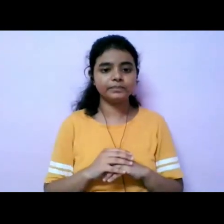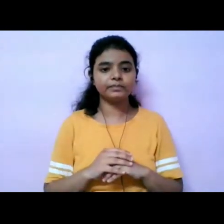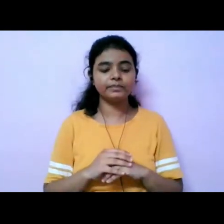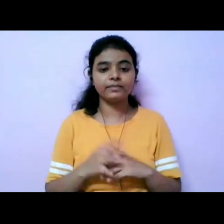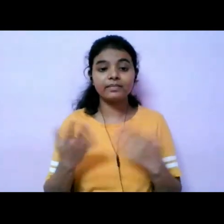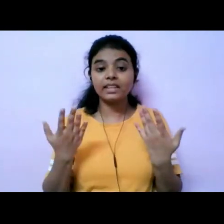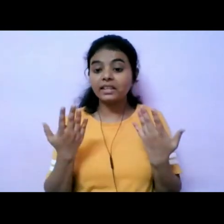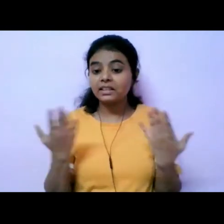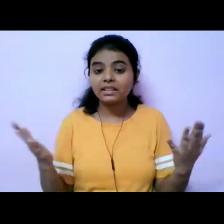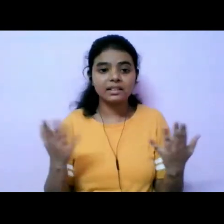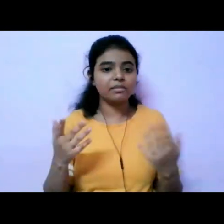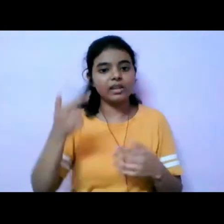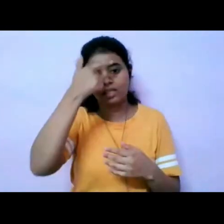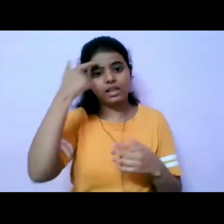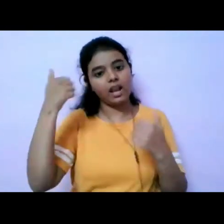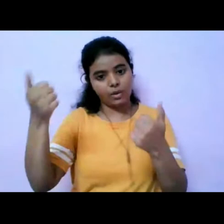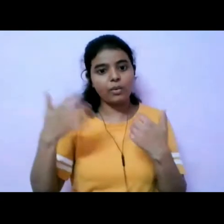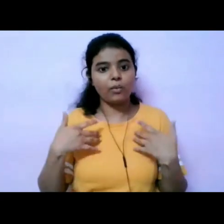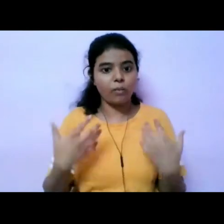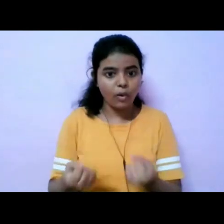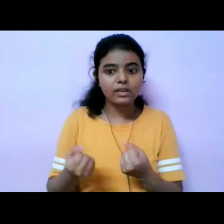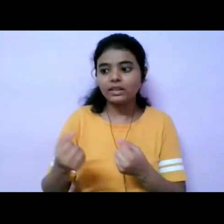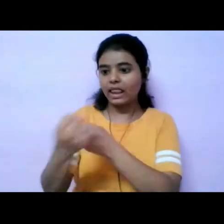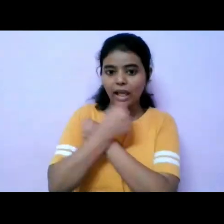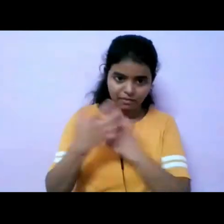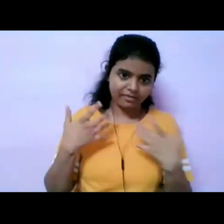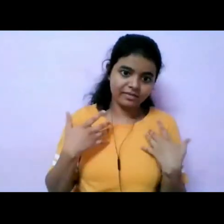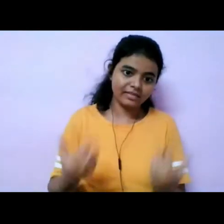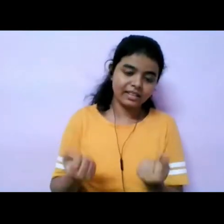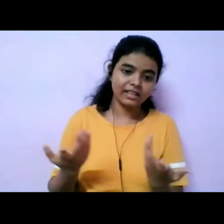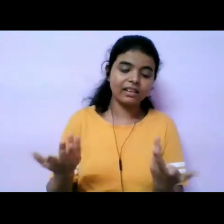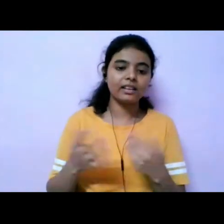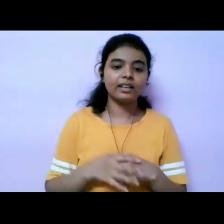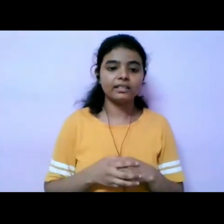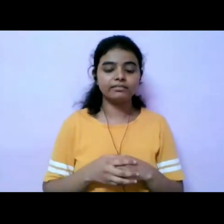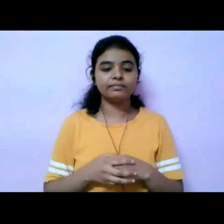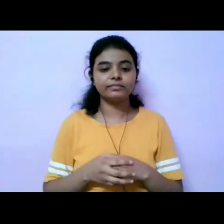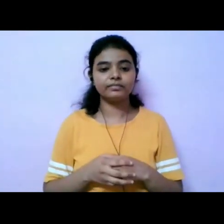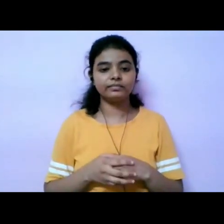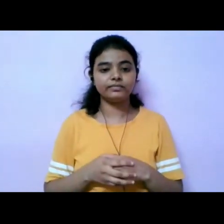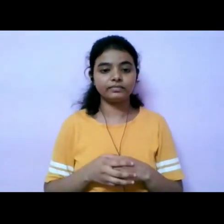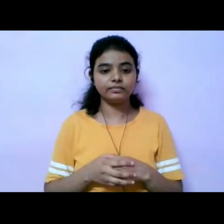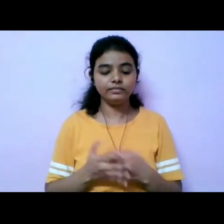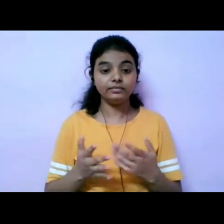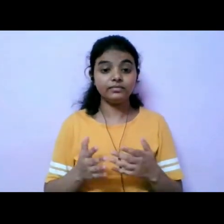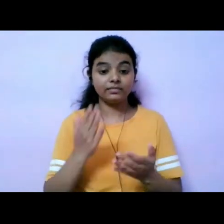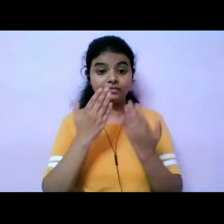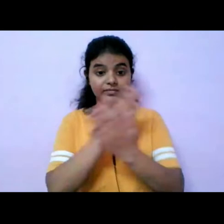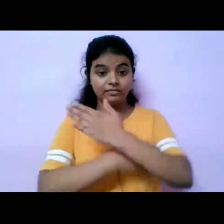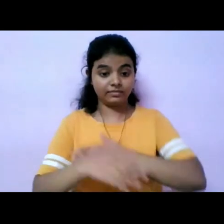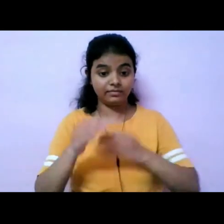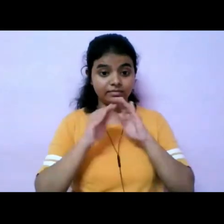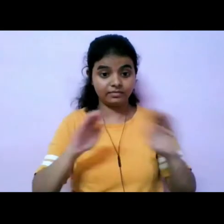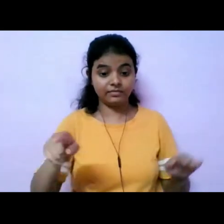Even then, we need luck and love. In Kazakhstan, disabled children are